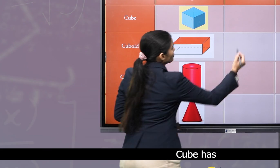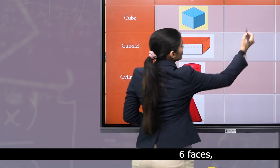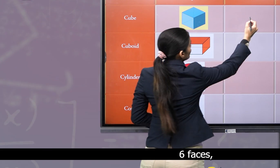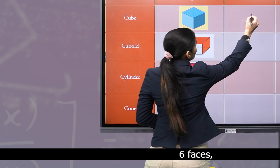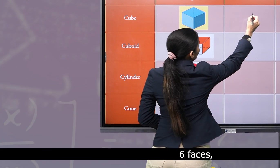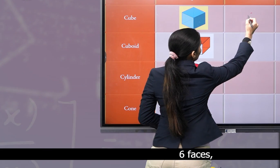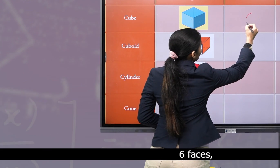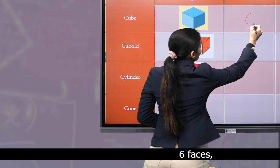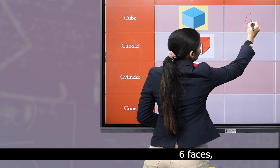6 faces,